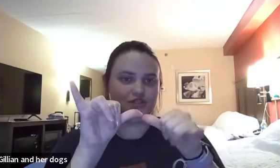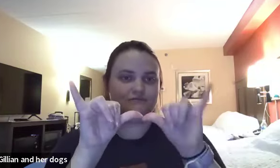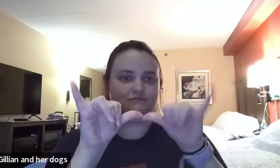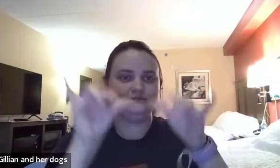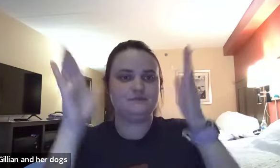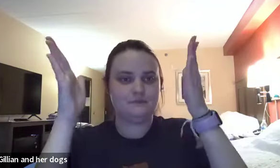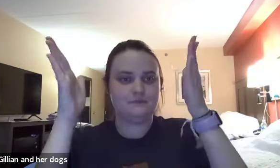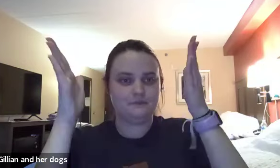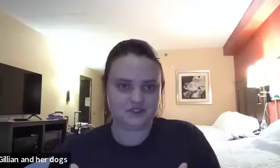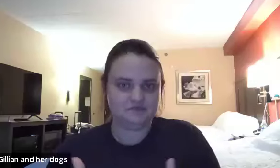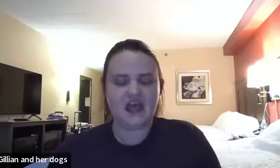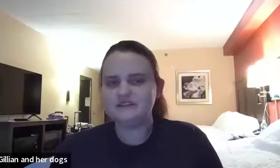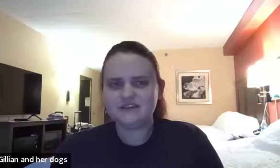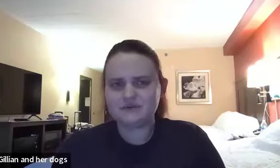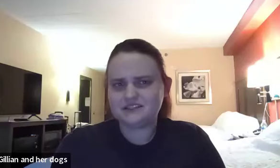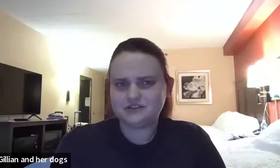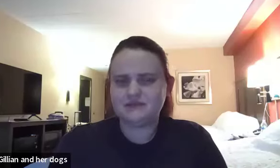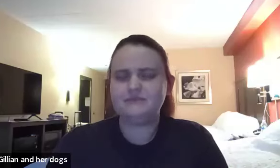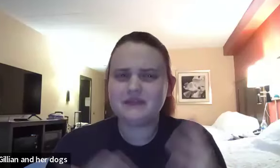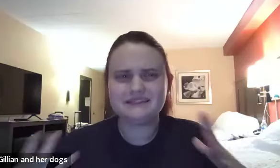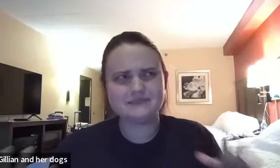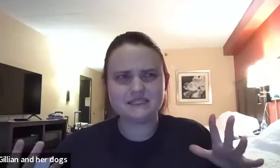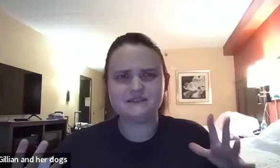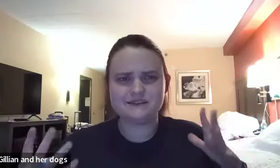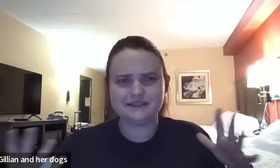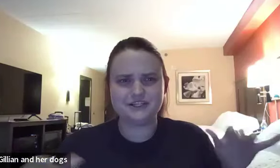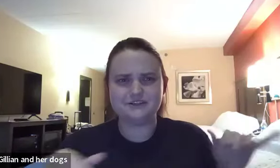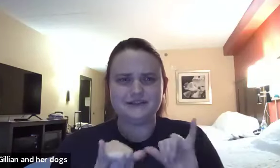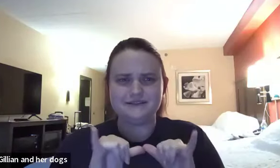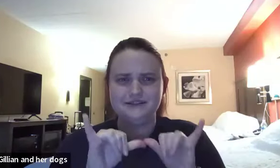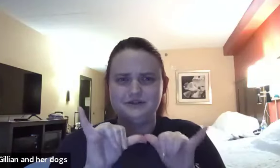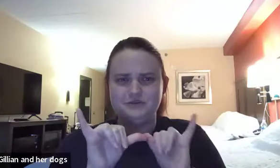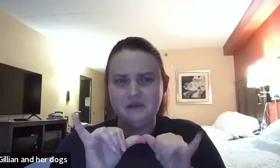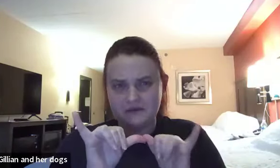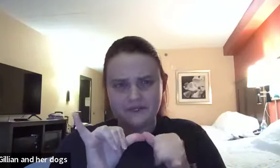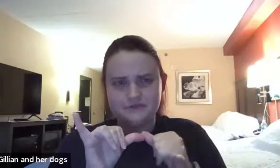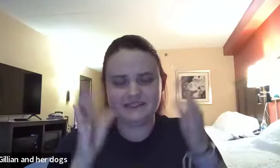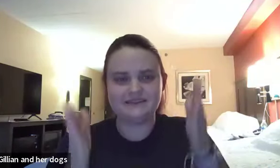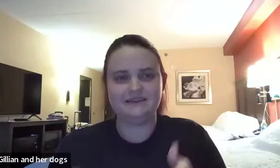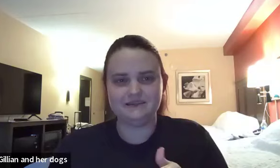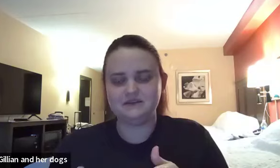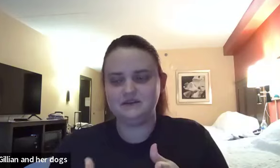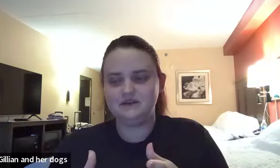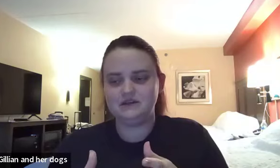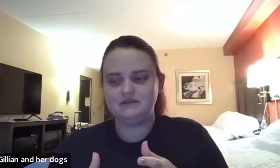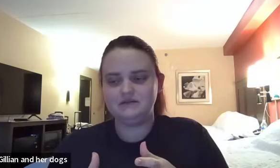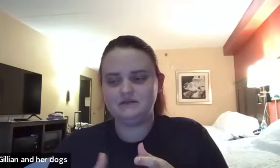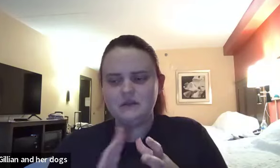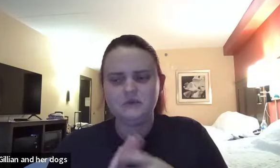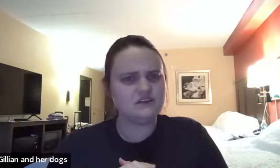Measure person. I always thought that was interesting. But I mean, it does make sense because an engineer does, you know, do a lot of measurements. At least most of them, I